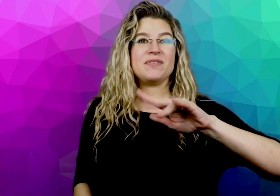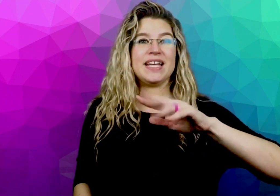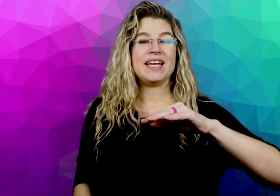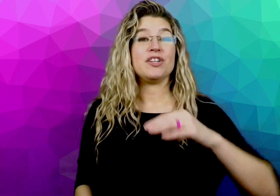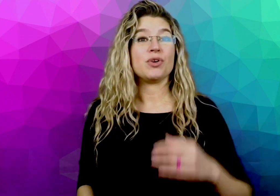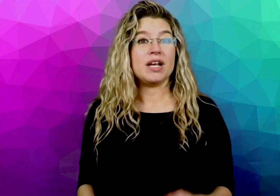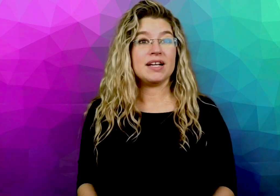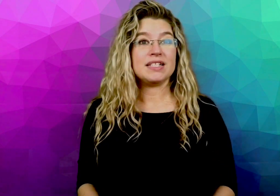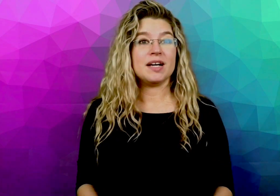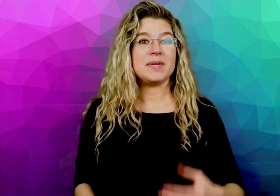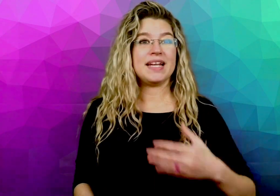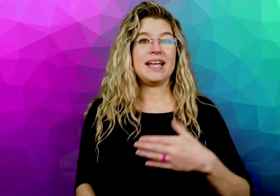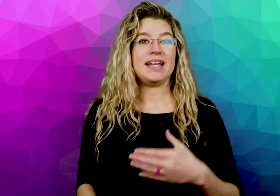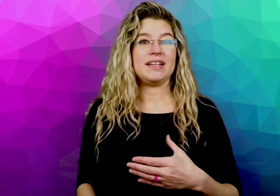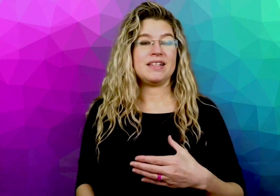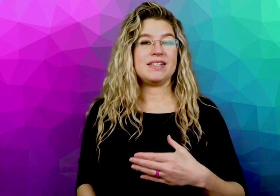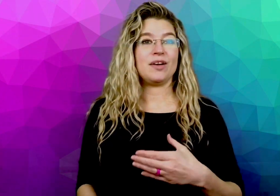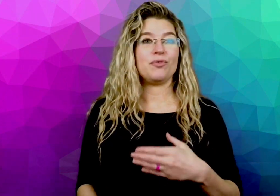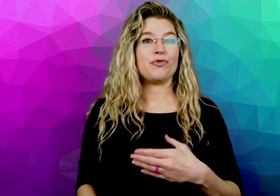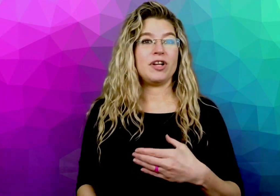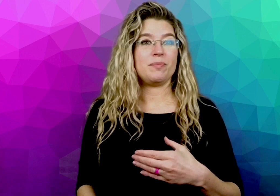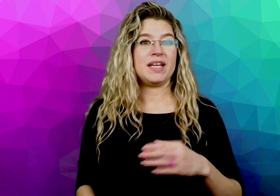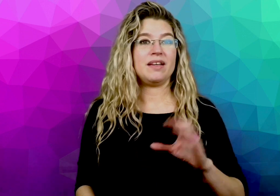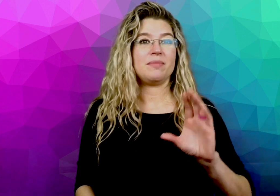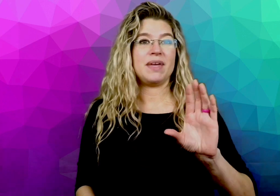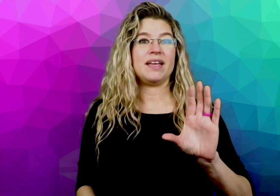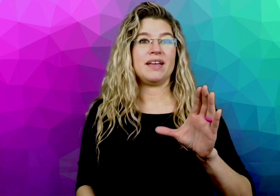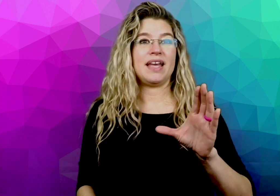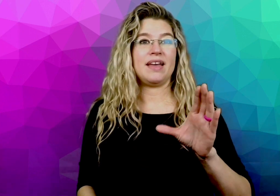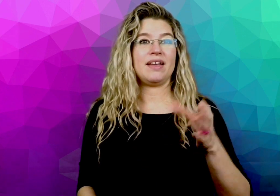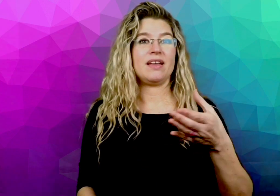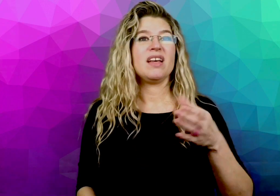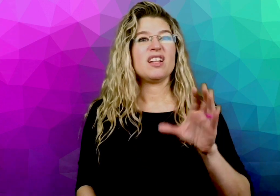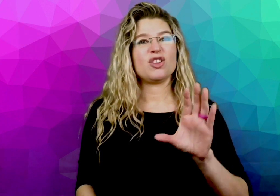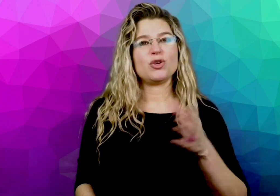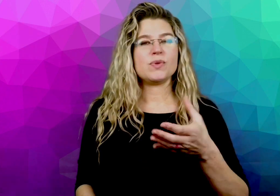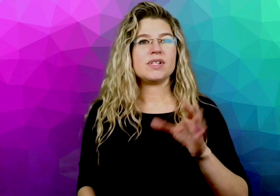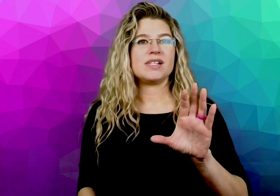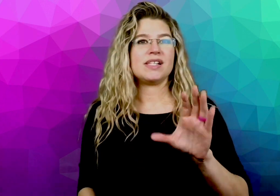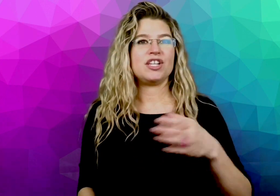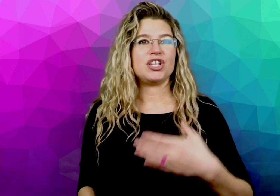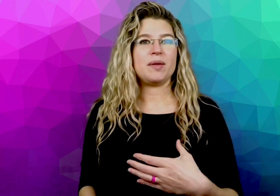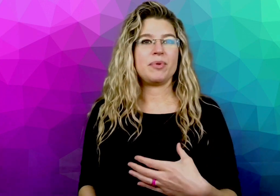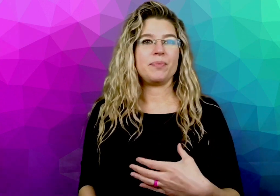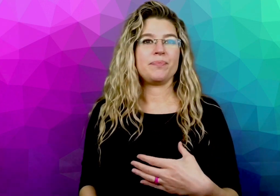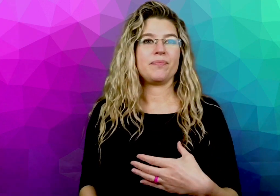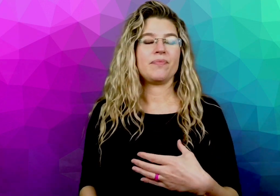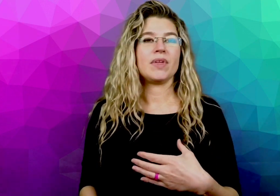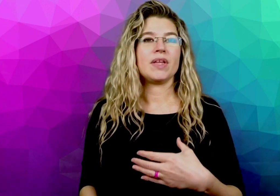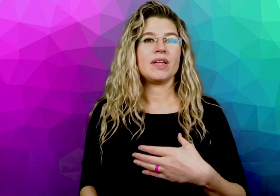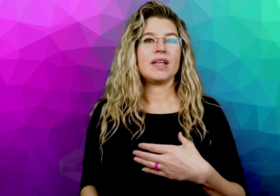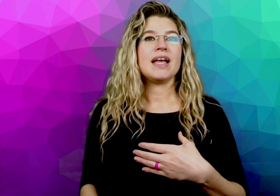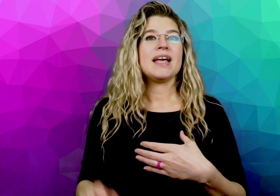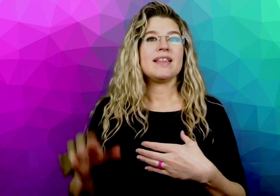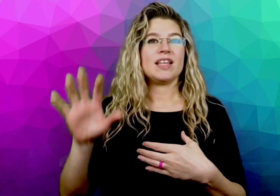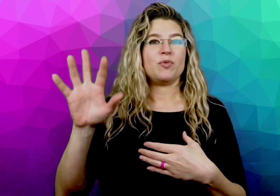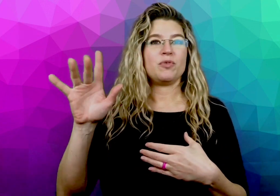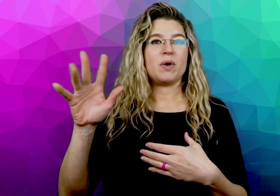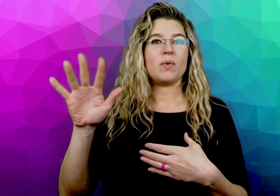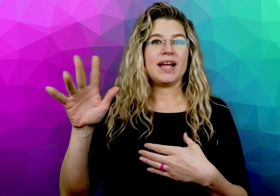hand or non-dominant hand is out in front of me making a loose C shape. Then with my right hand or